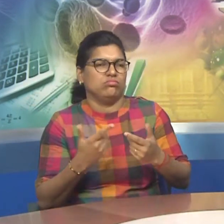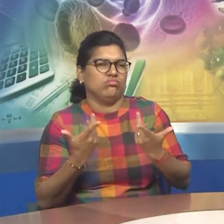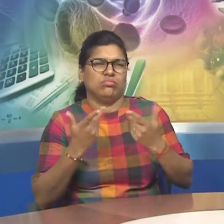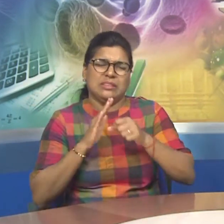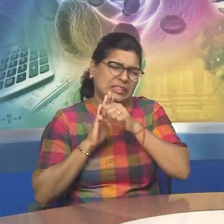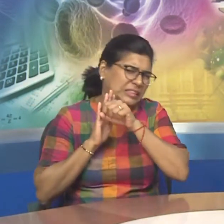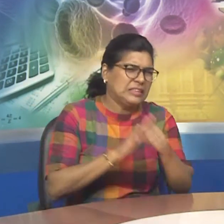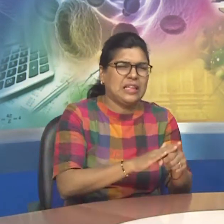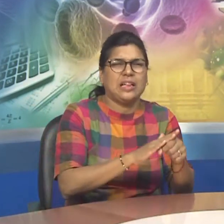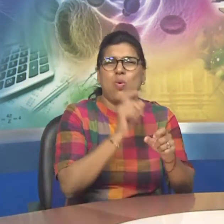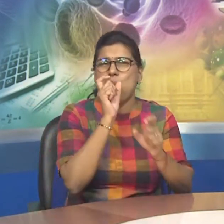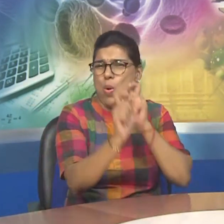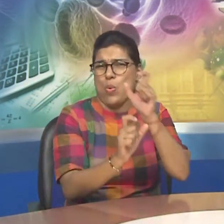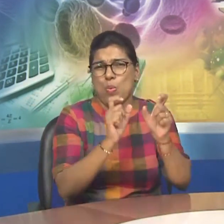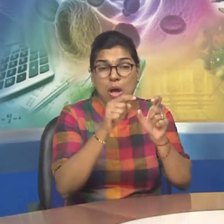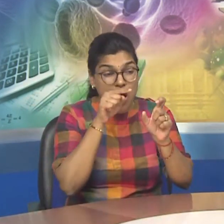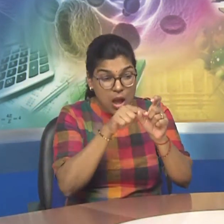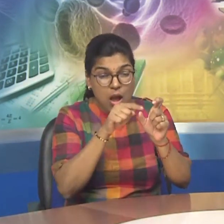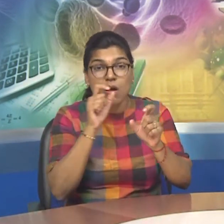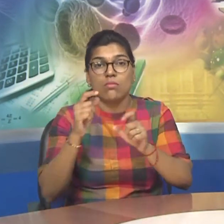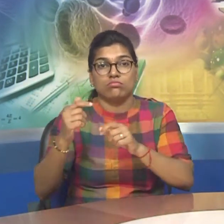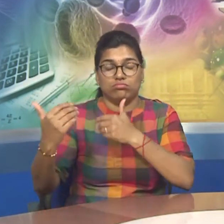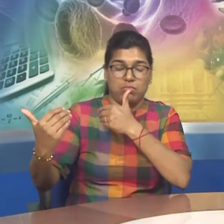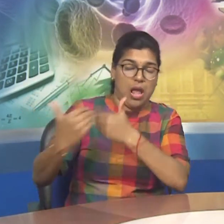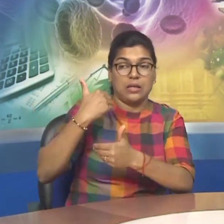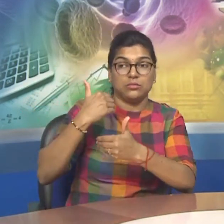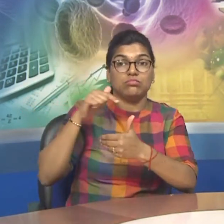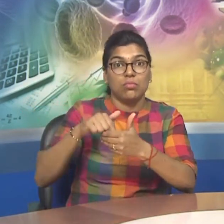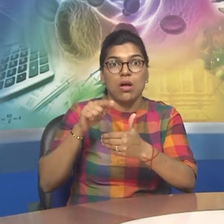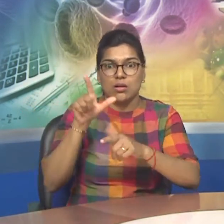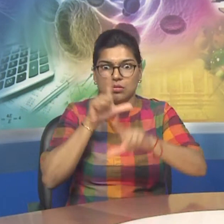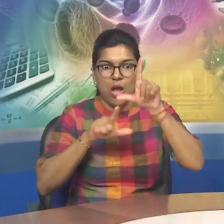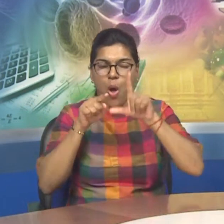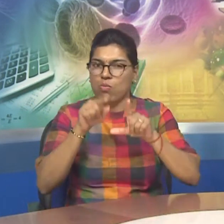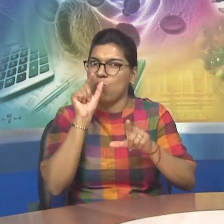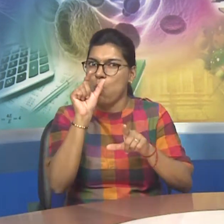by the rude and harsh language.